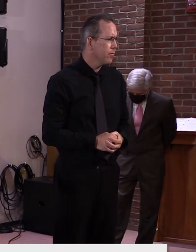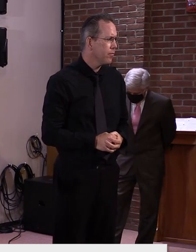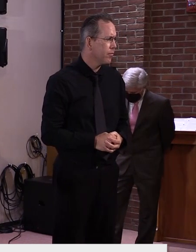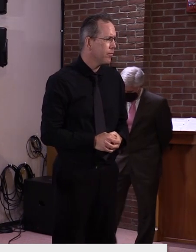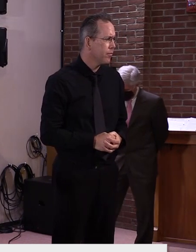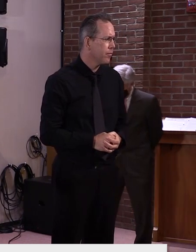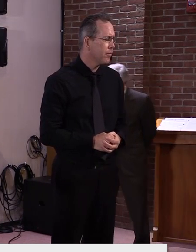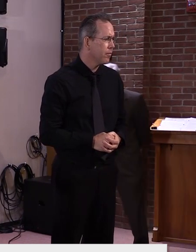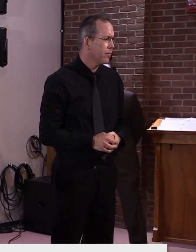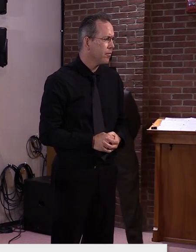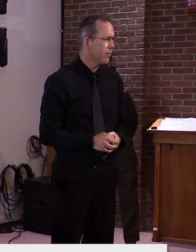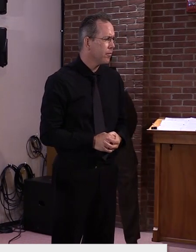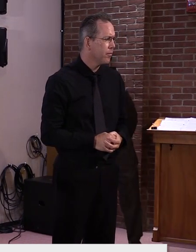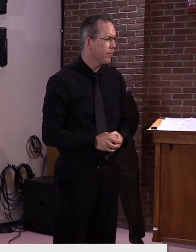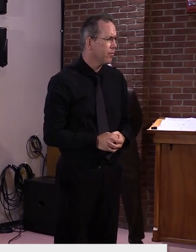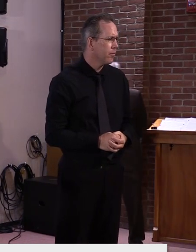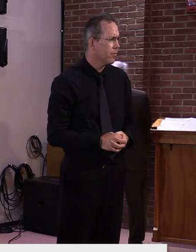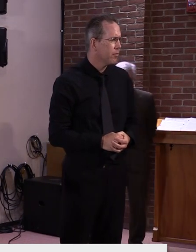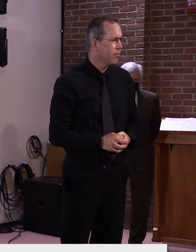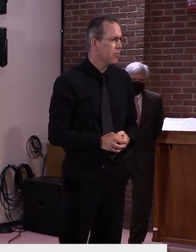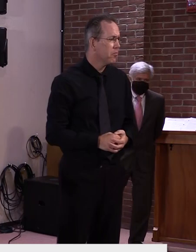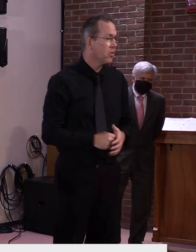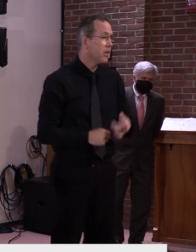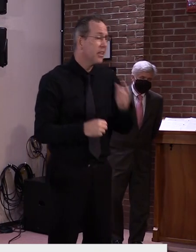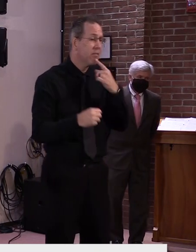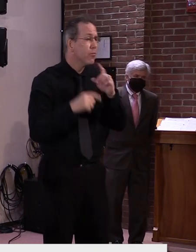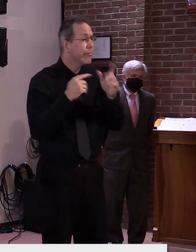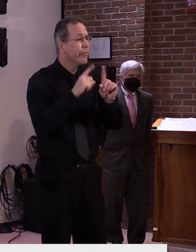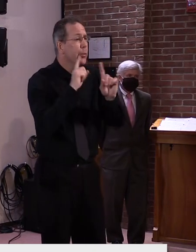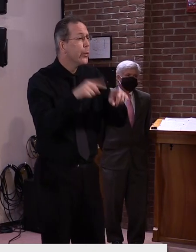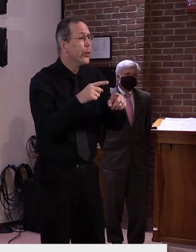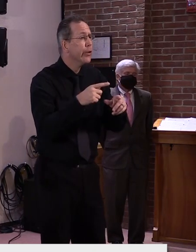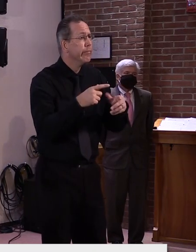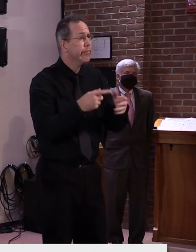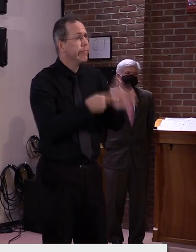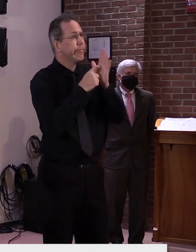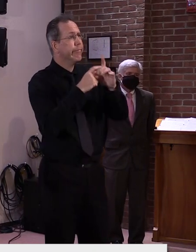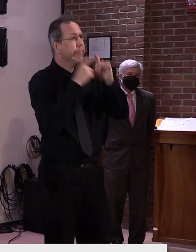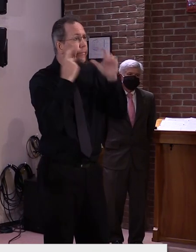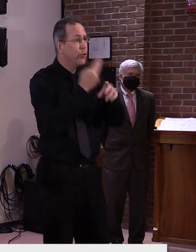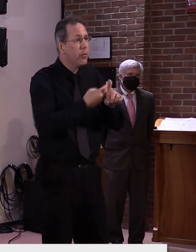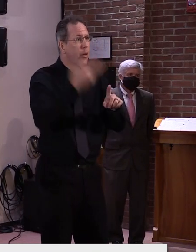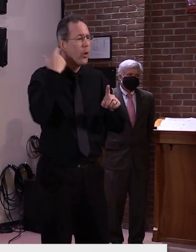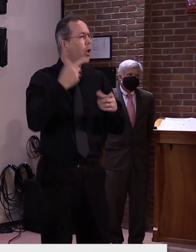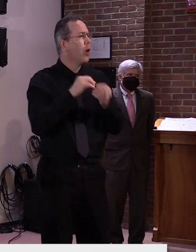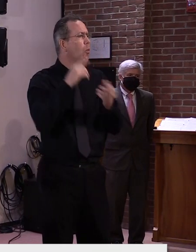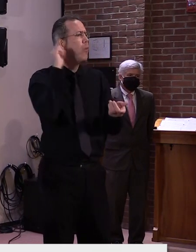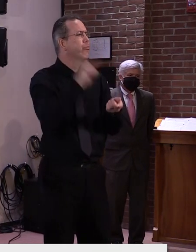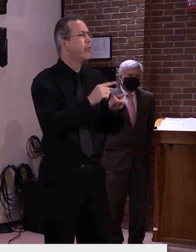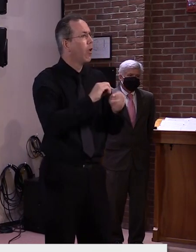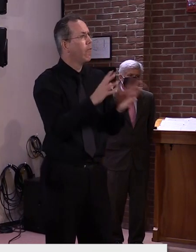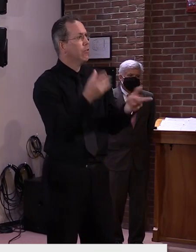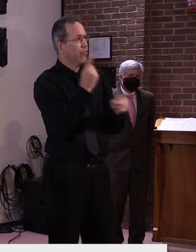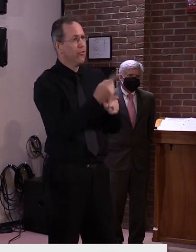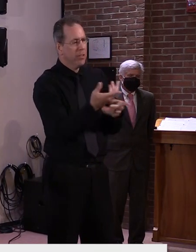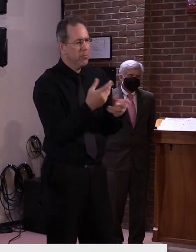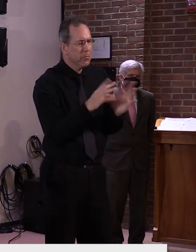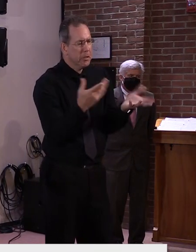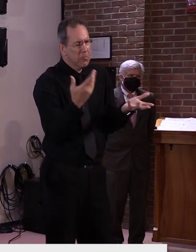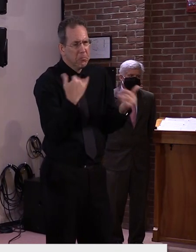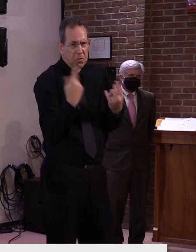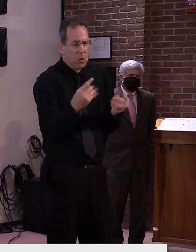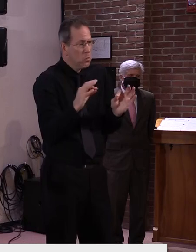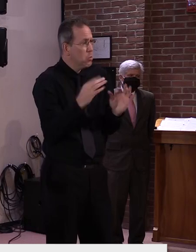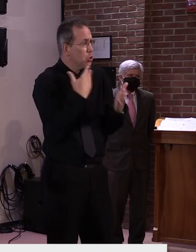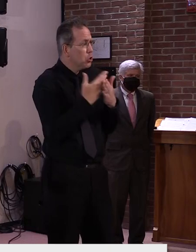are looking pretty good. But I mean, you know, the evidence with this of, you know, the effectiveness of masks has been clear